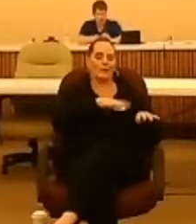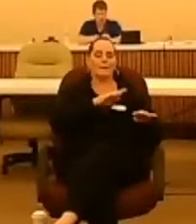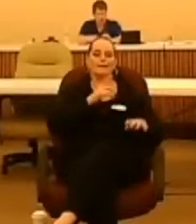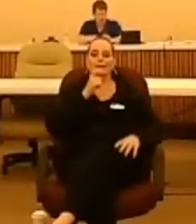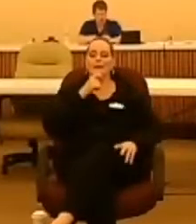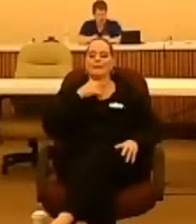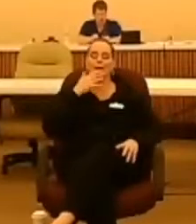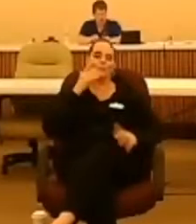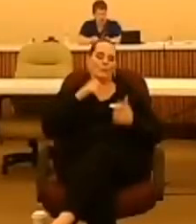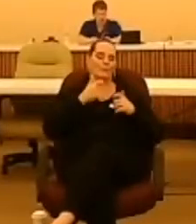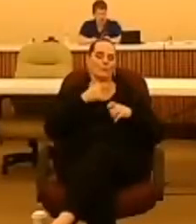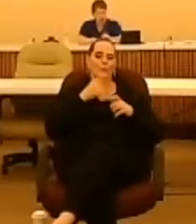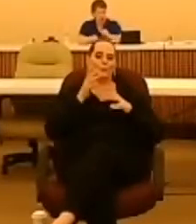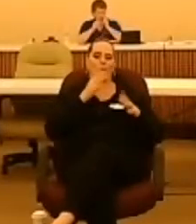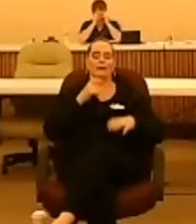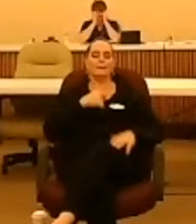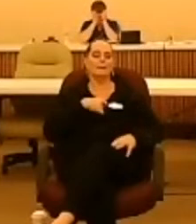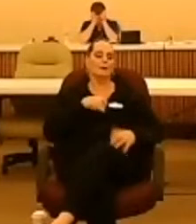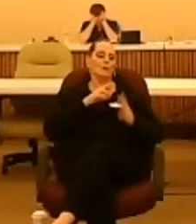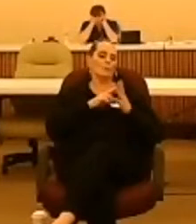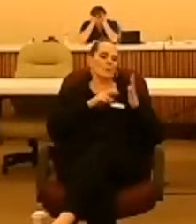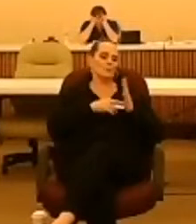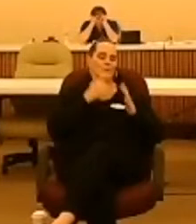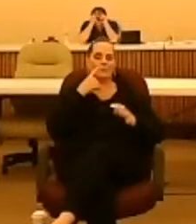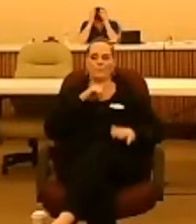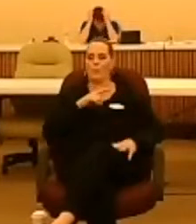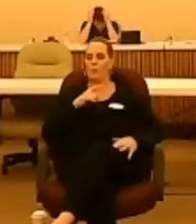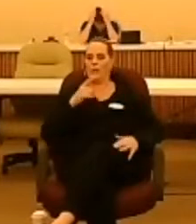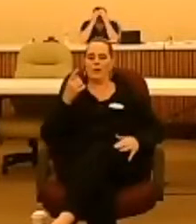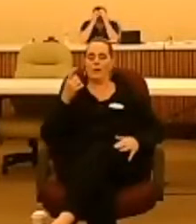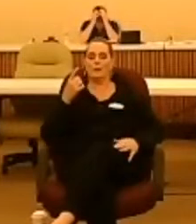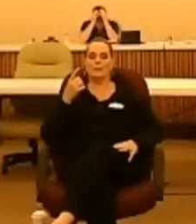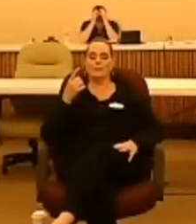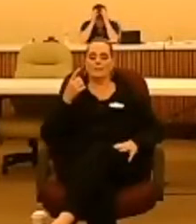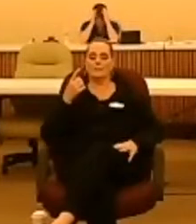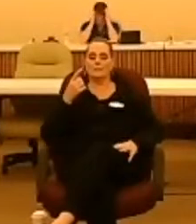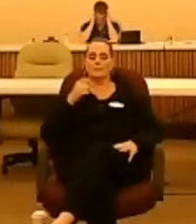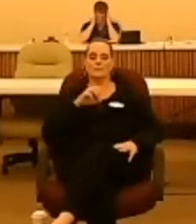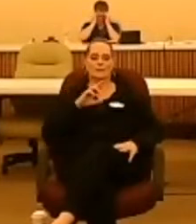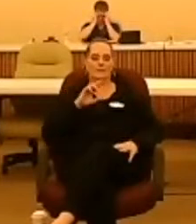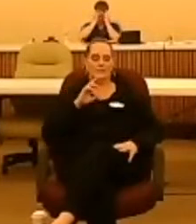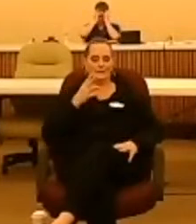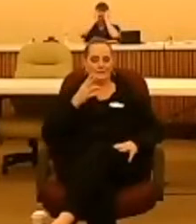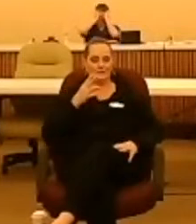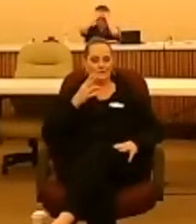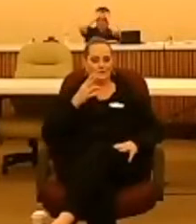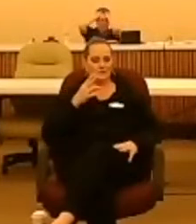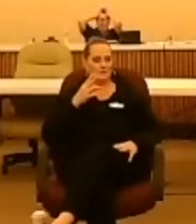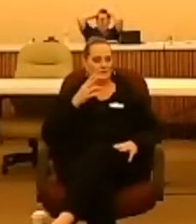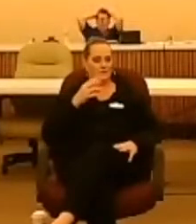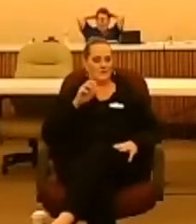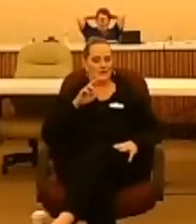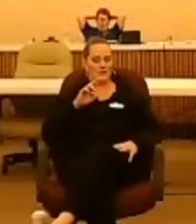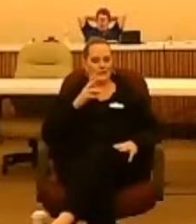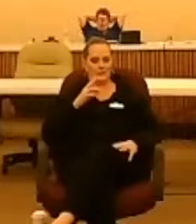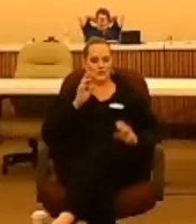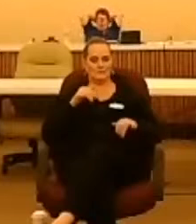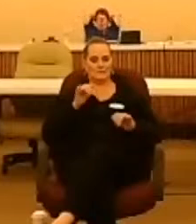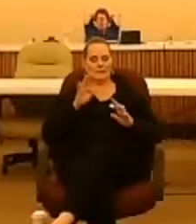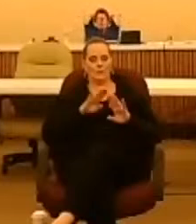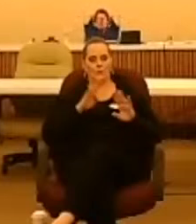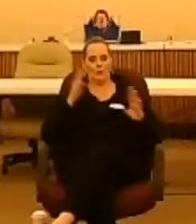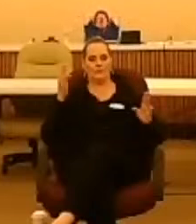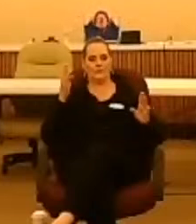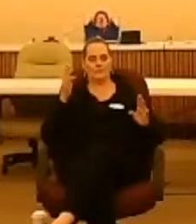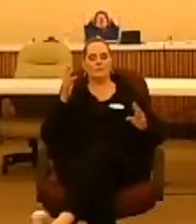it. Registration for the RH Kicking Hunger is still open.